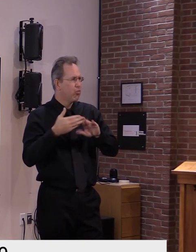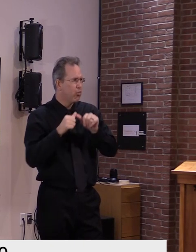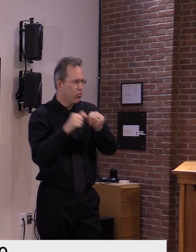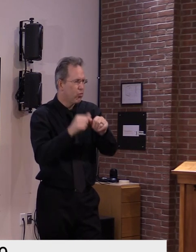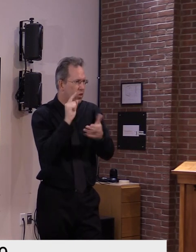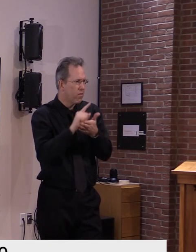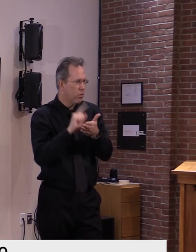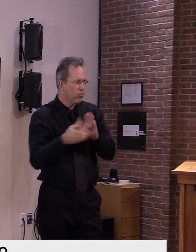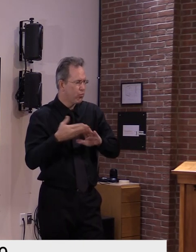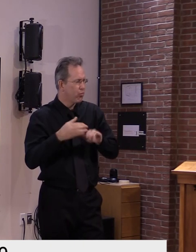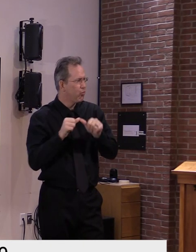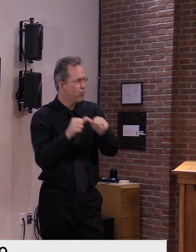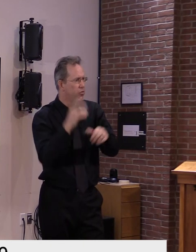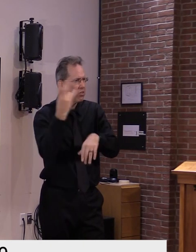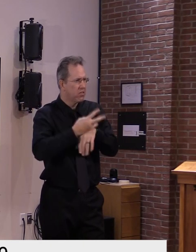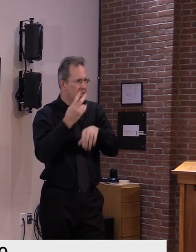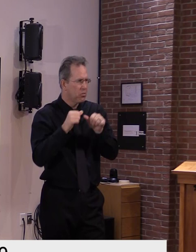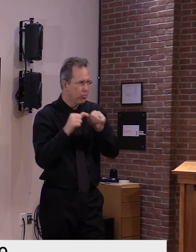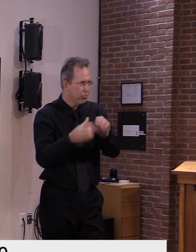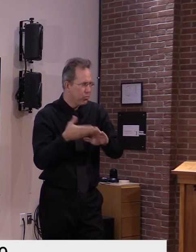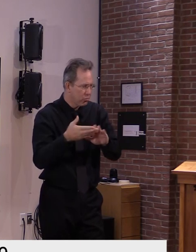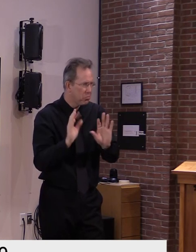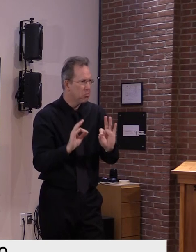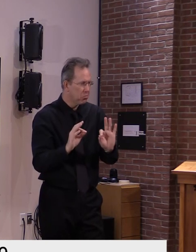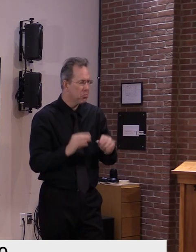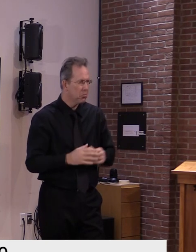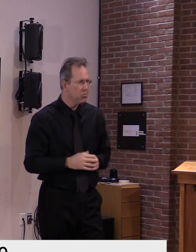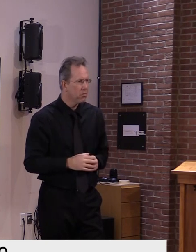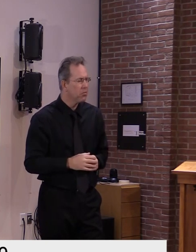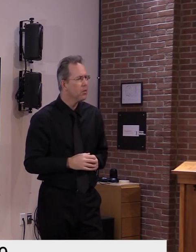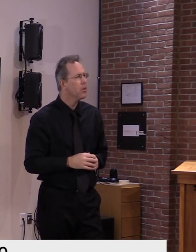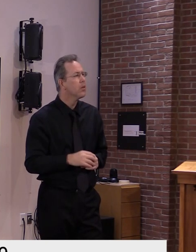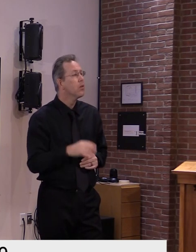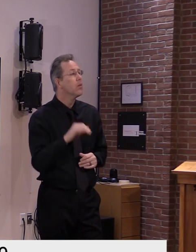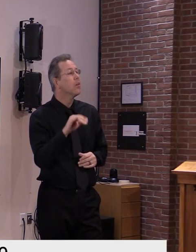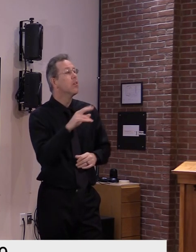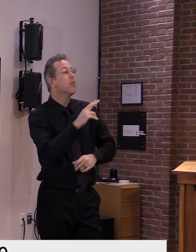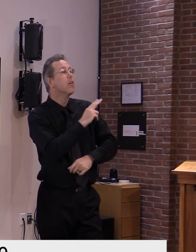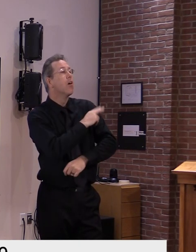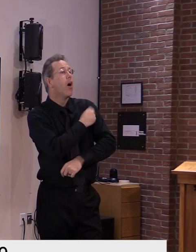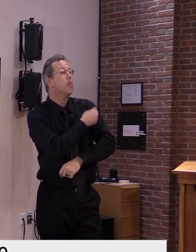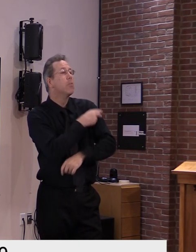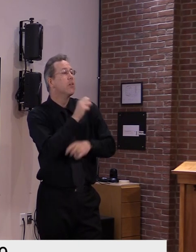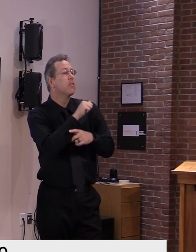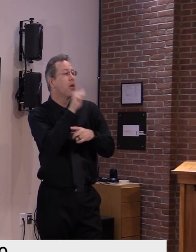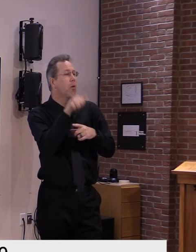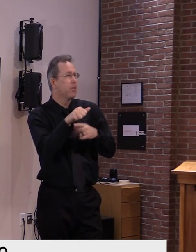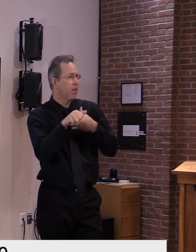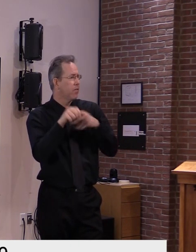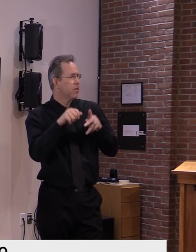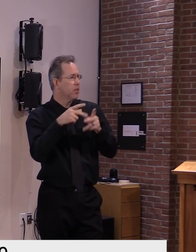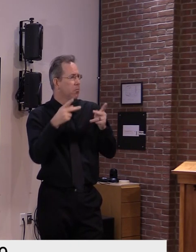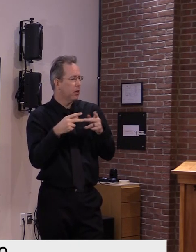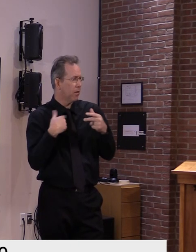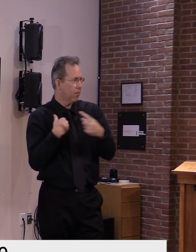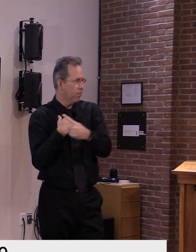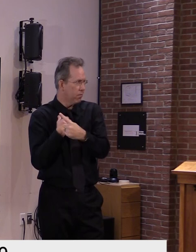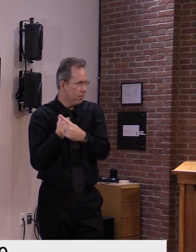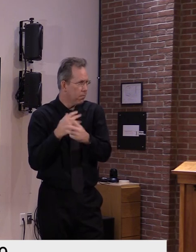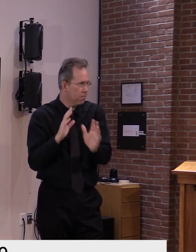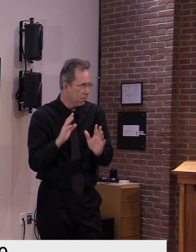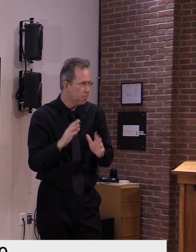are, you have testing capability at Northwestern. We are going to be including additional